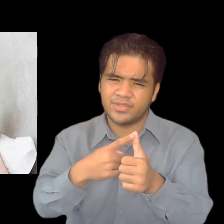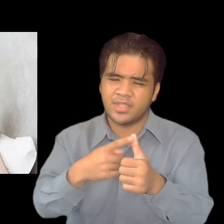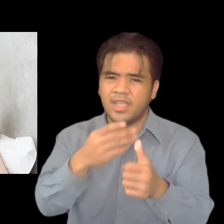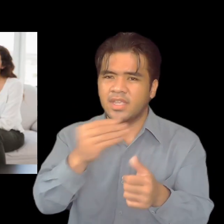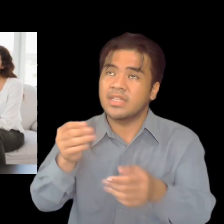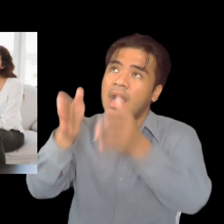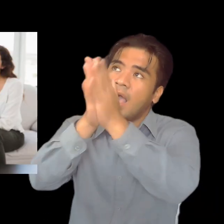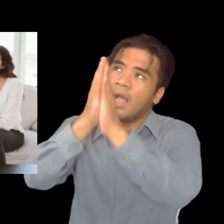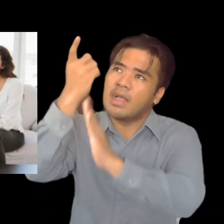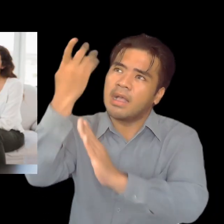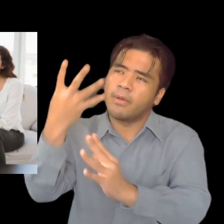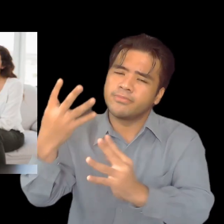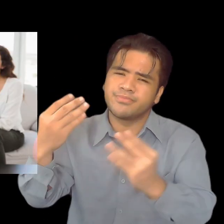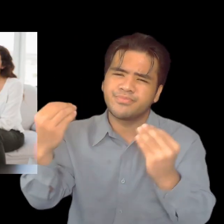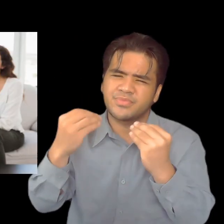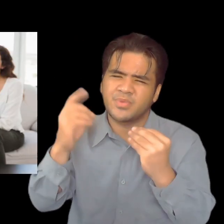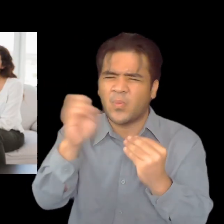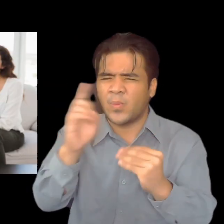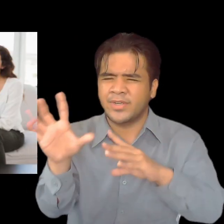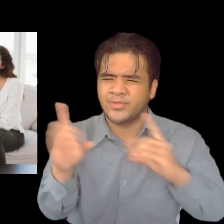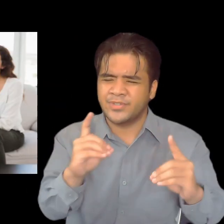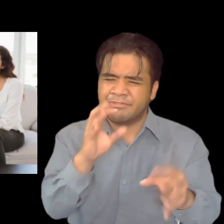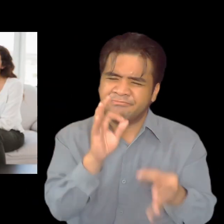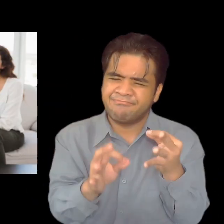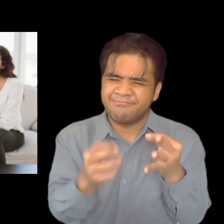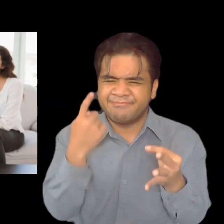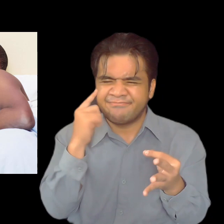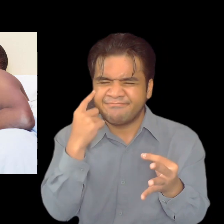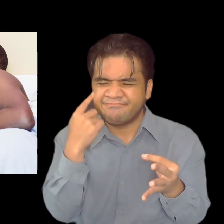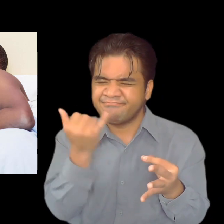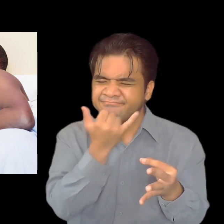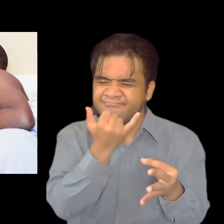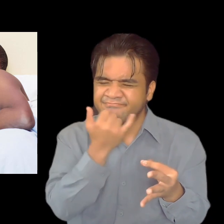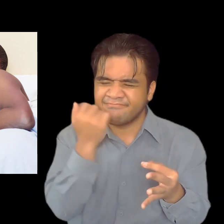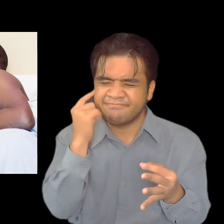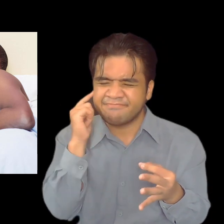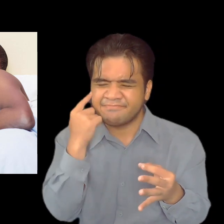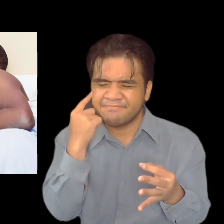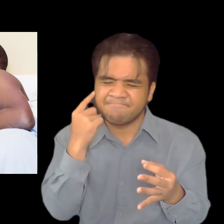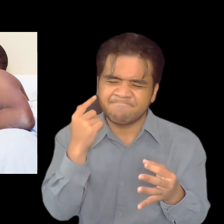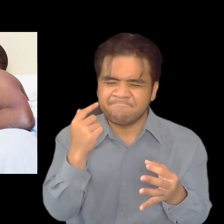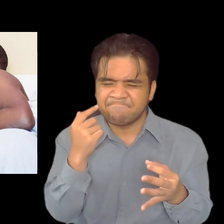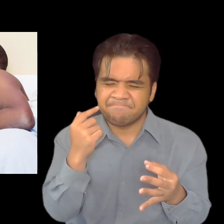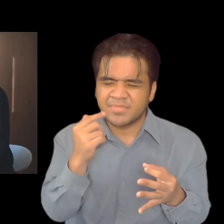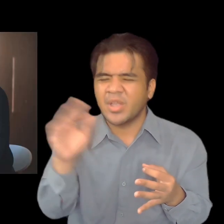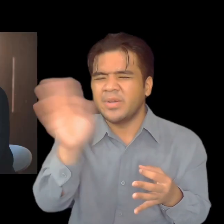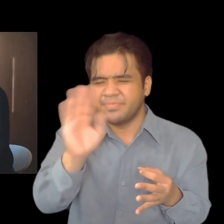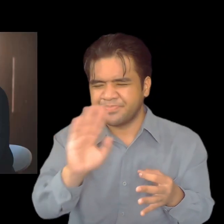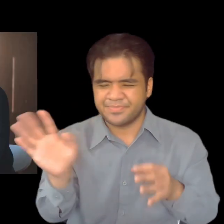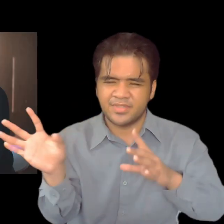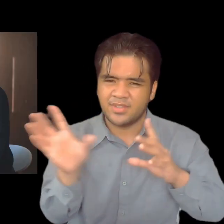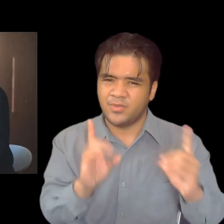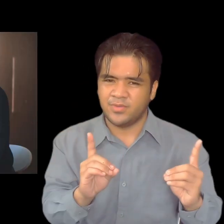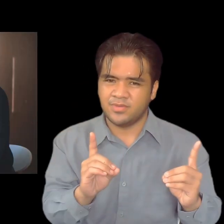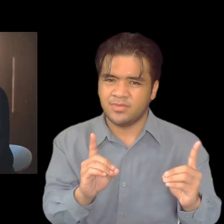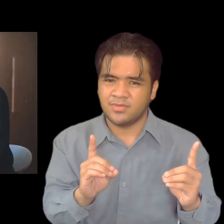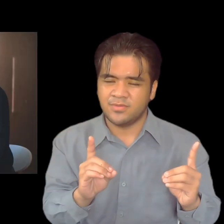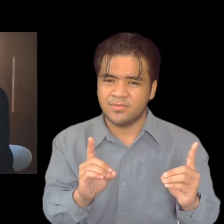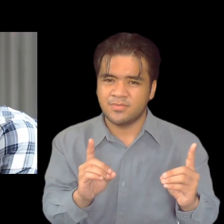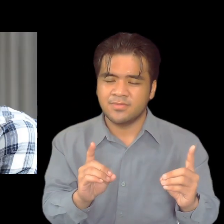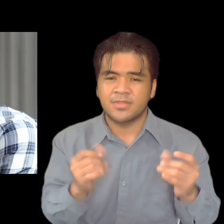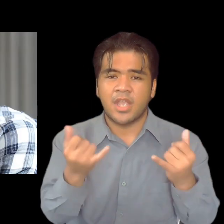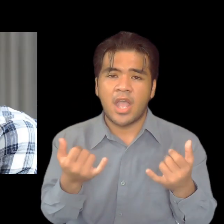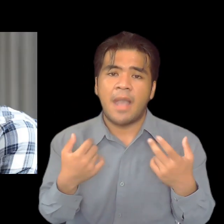occur. Anyway, my only advice to you is talk with your partner about this first and ask for discernment from